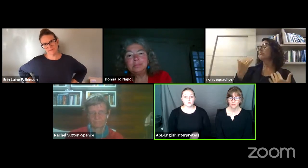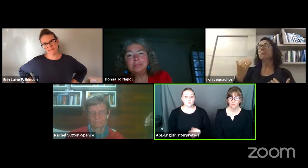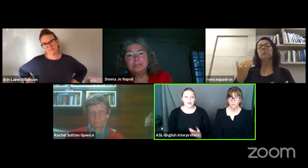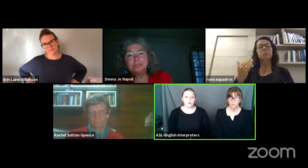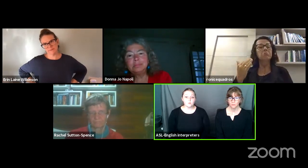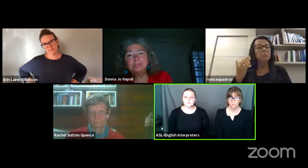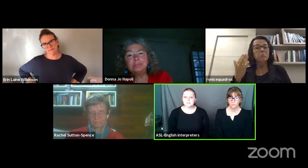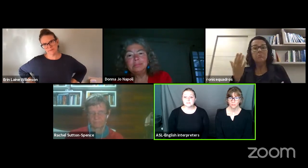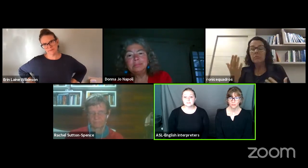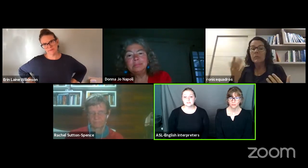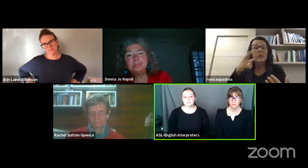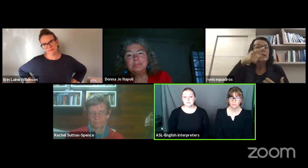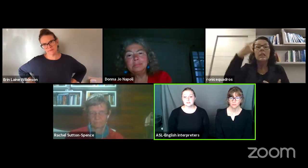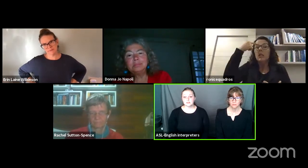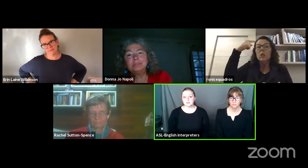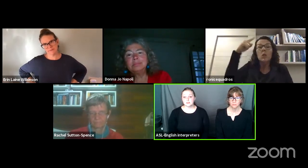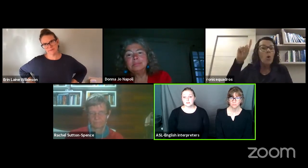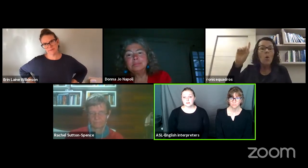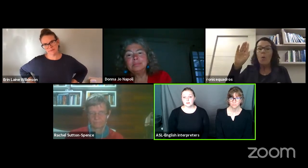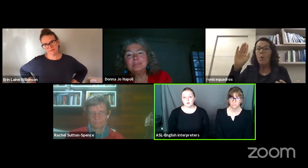just overwhelmed,